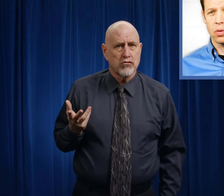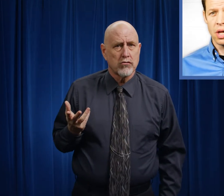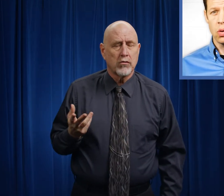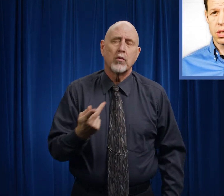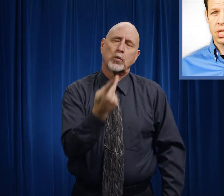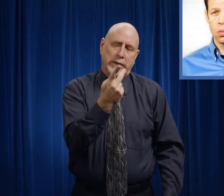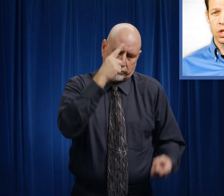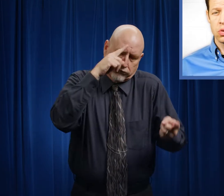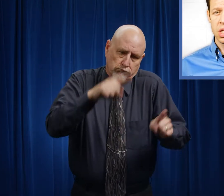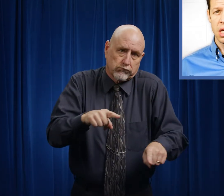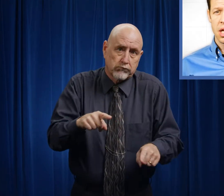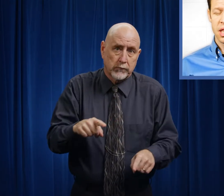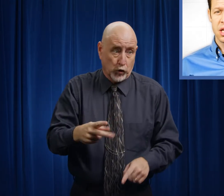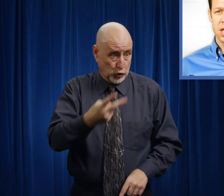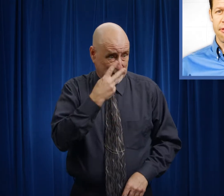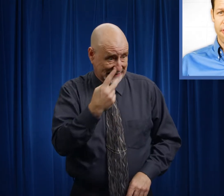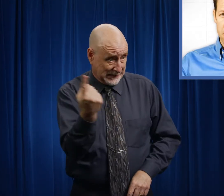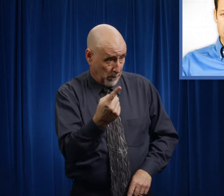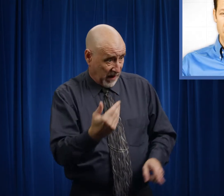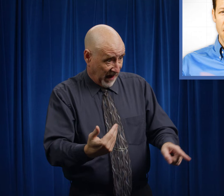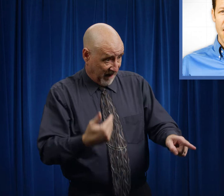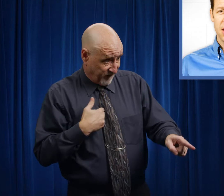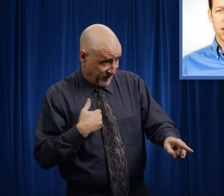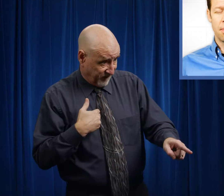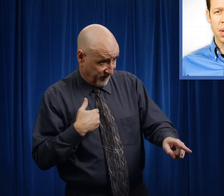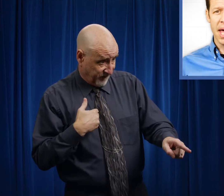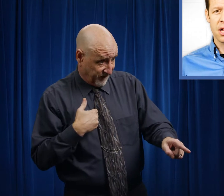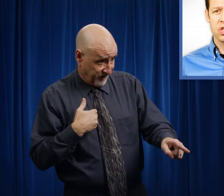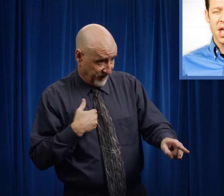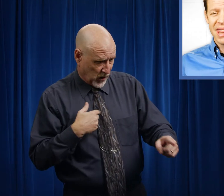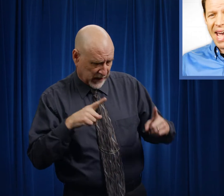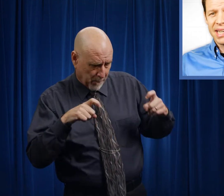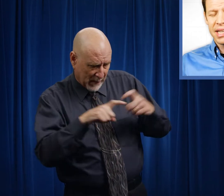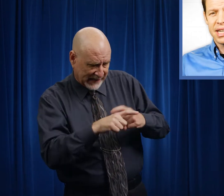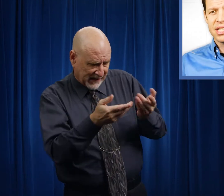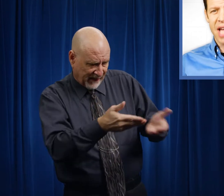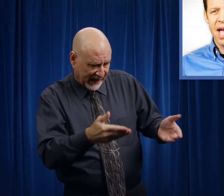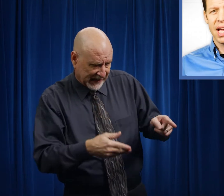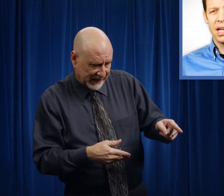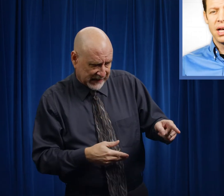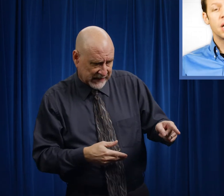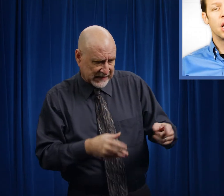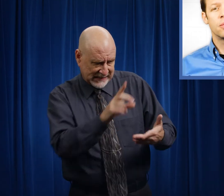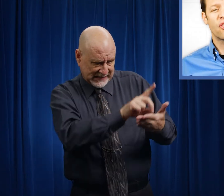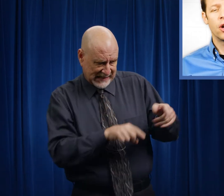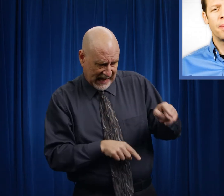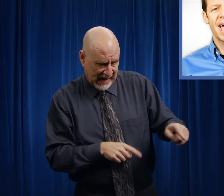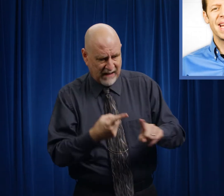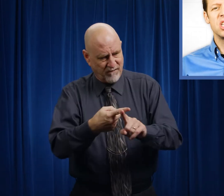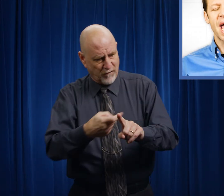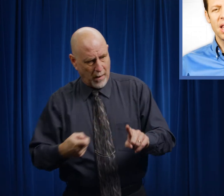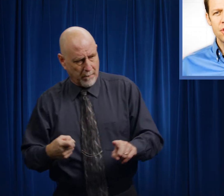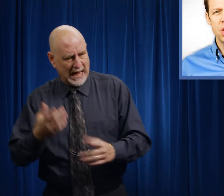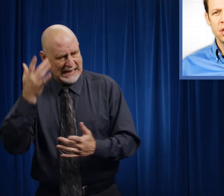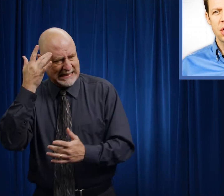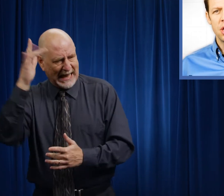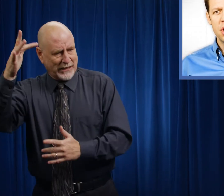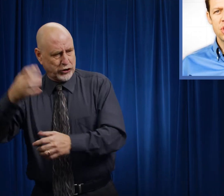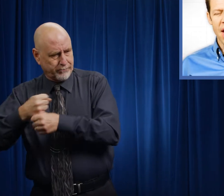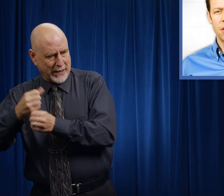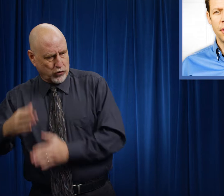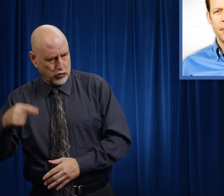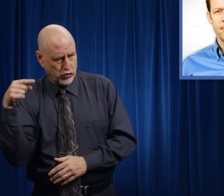what you and I both know is that when you see things that function and they're complex, that design comes from an